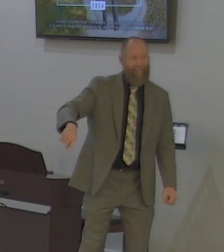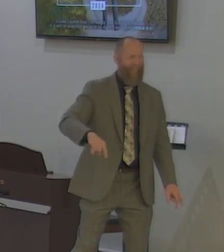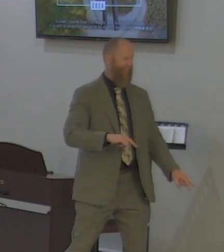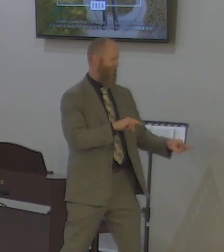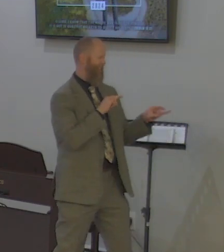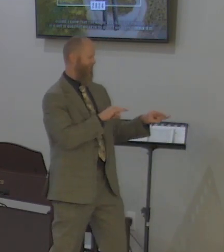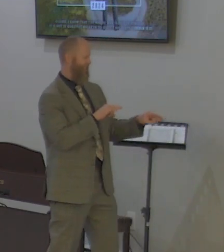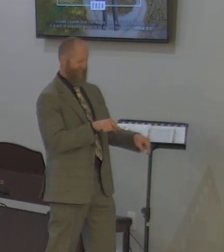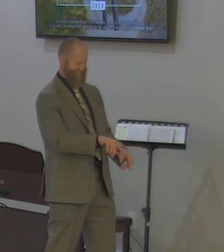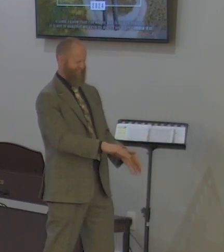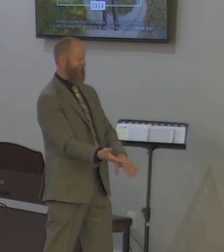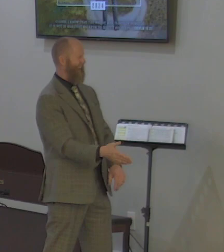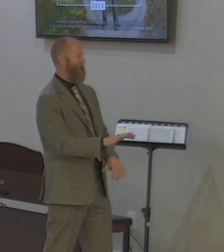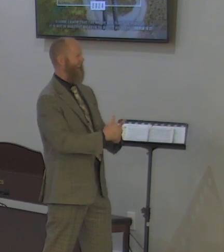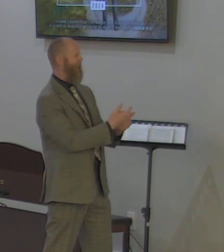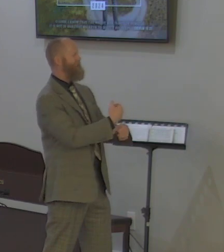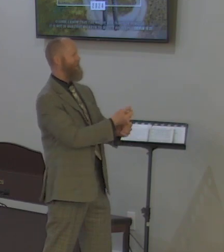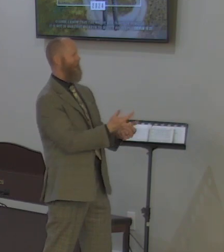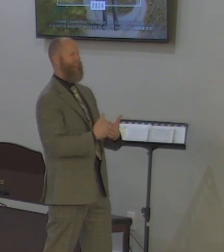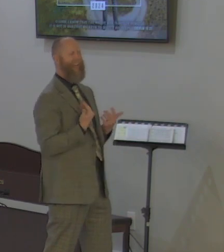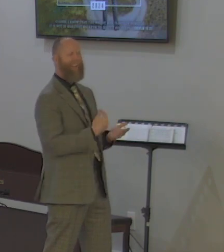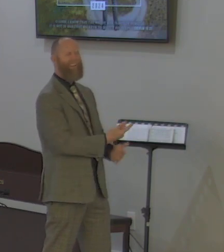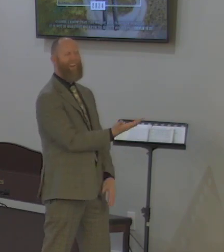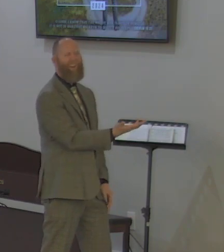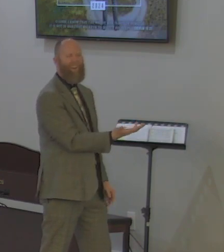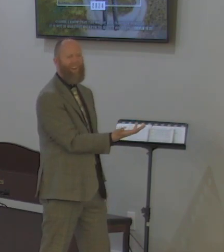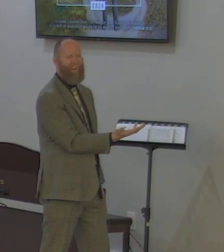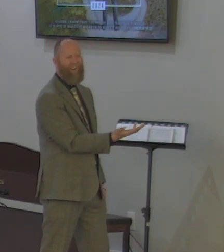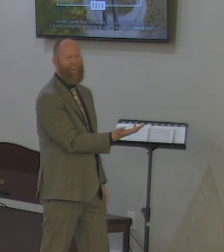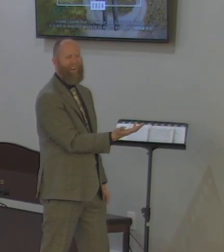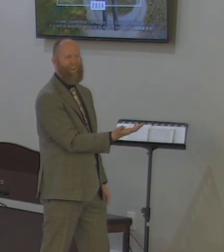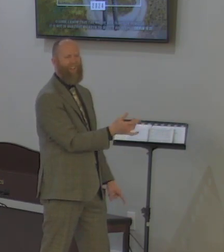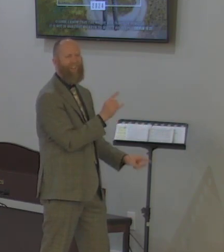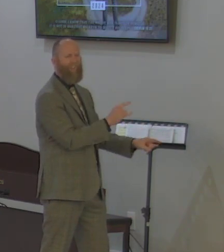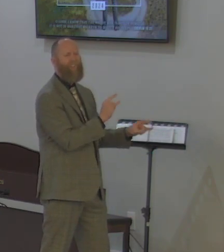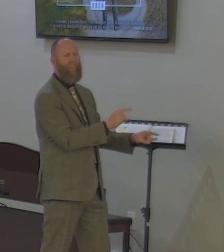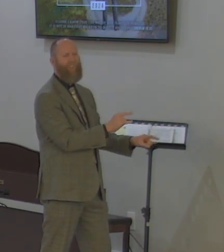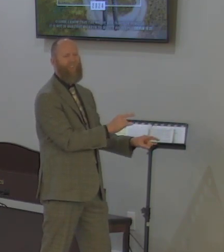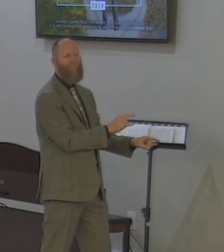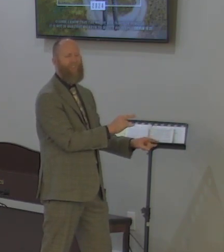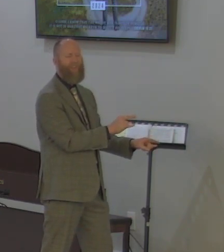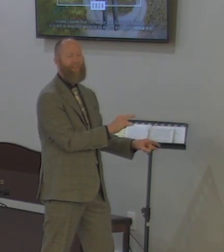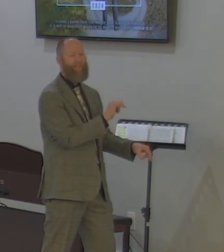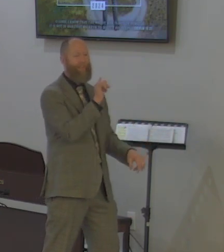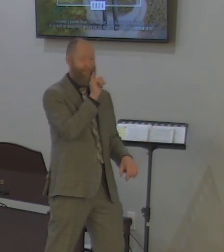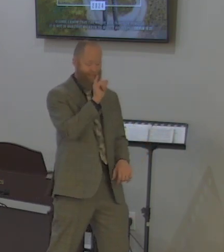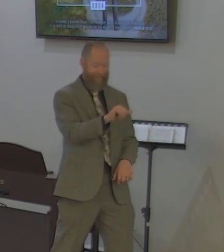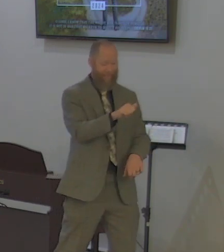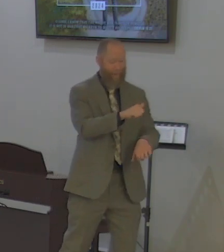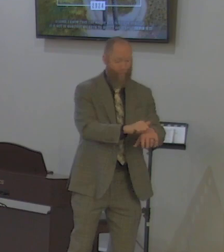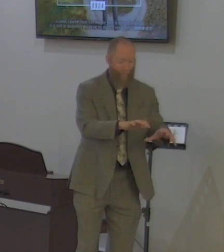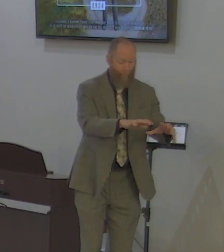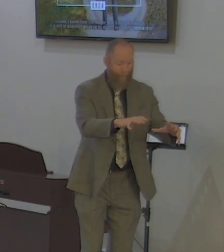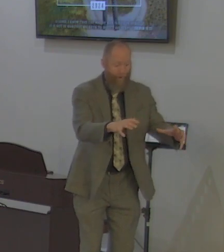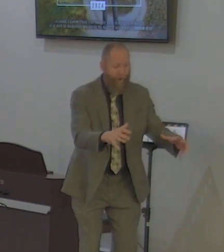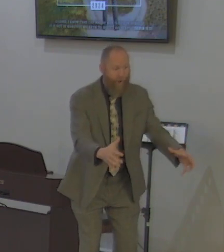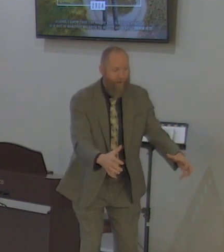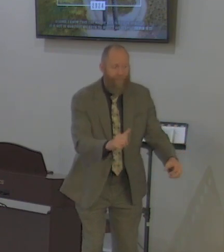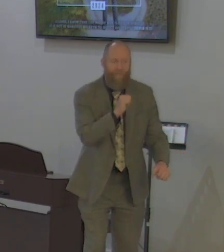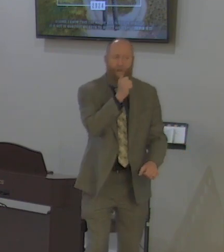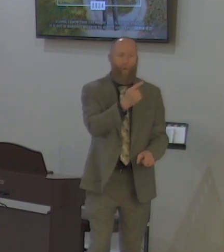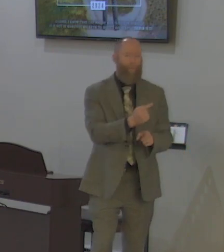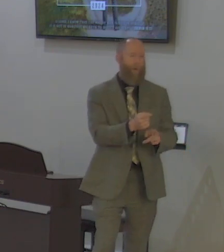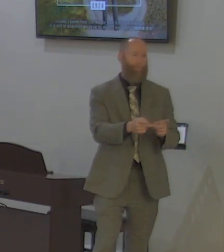a living stone when it was used in construction and currently filling its function. And that means that it had a particular place in